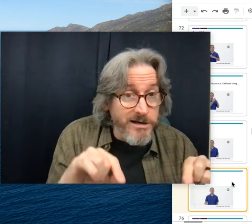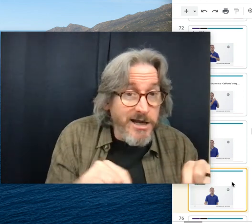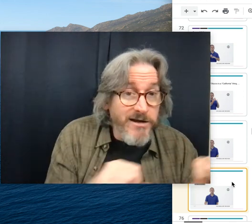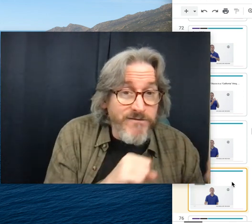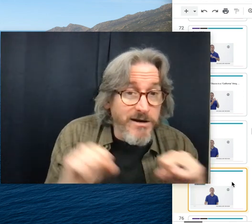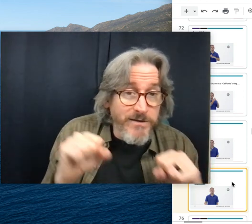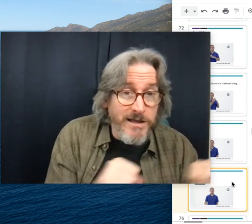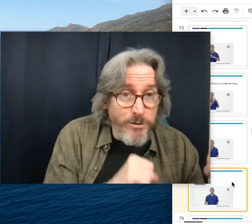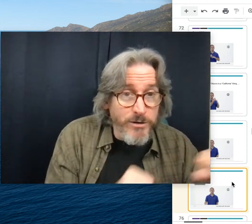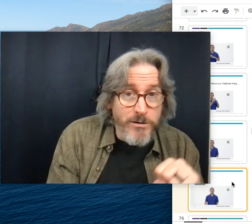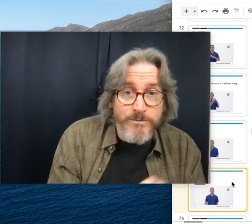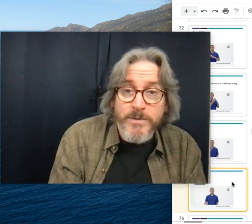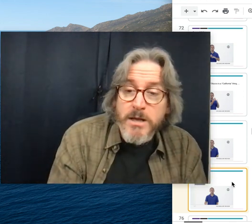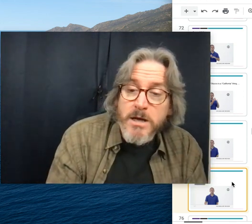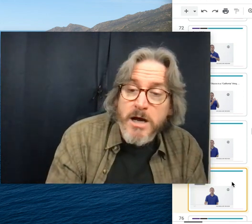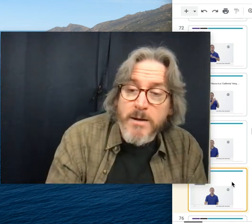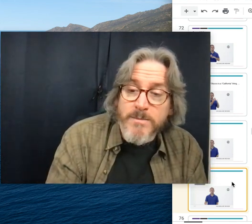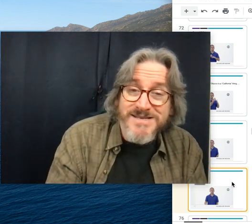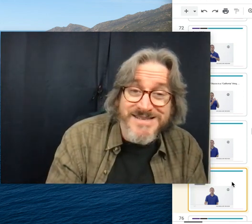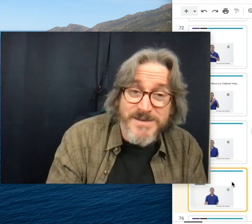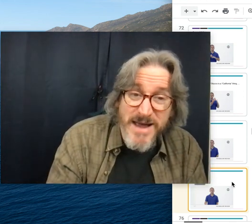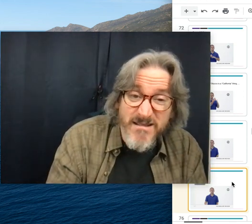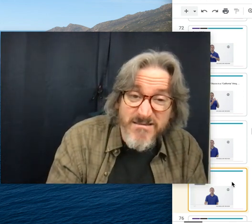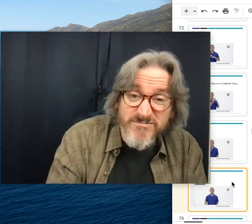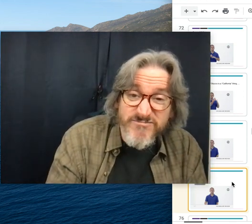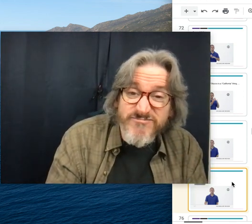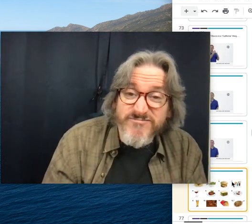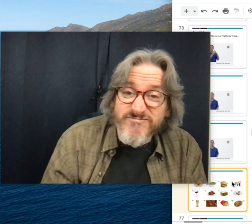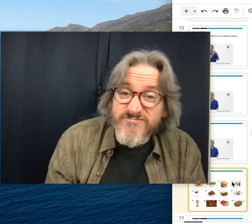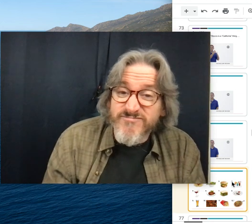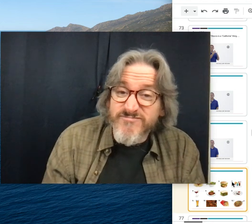brick. I love the yellow brick road. Cement.